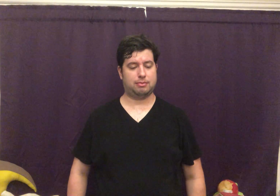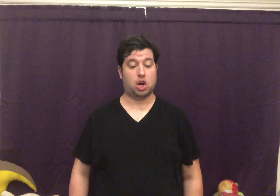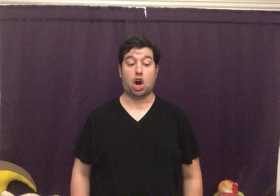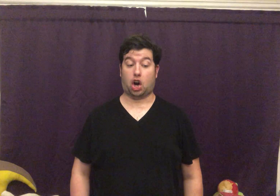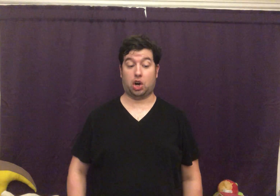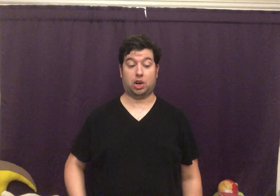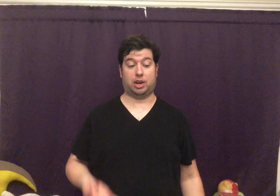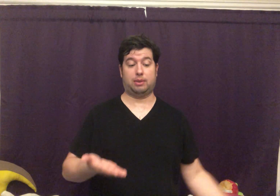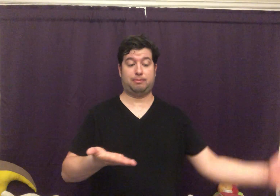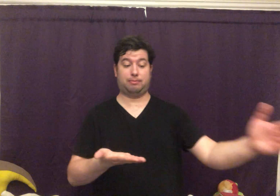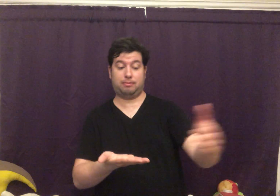Earn.